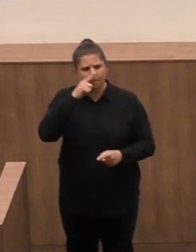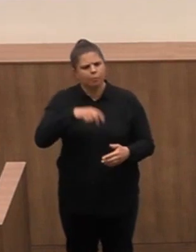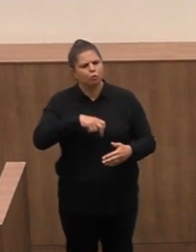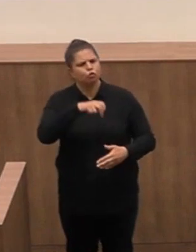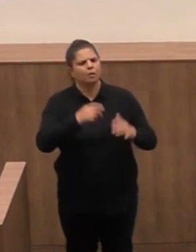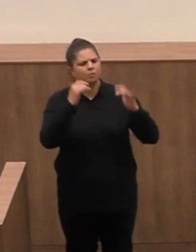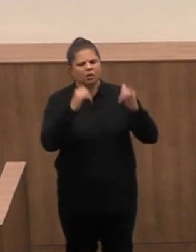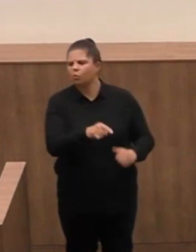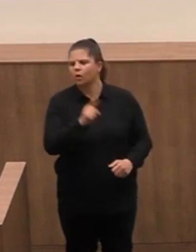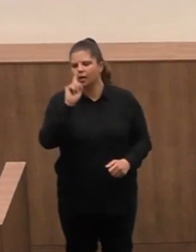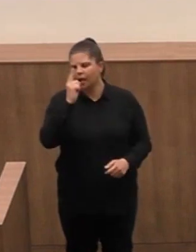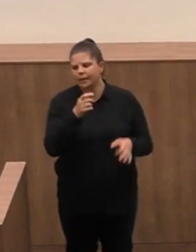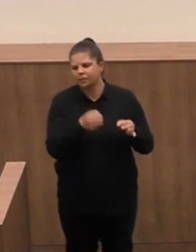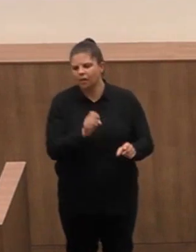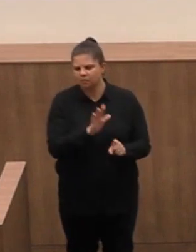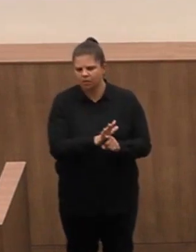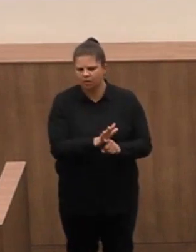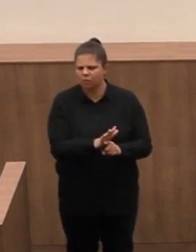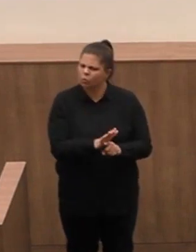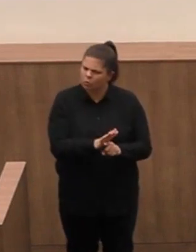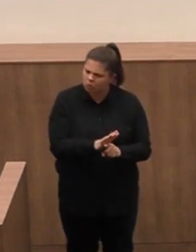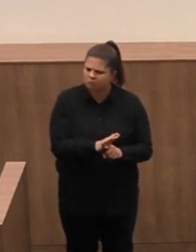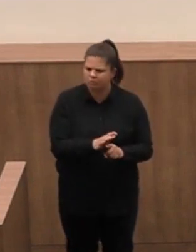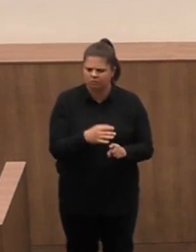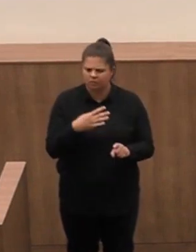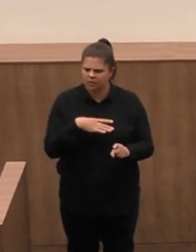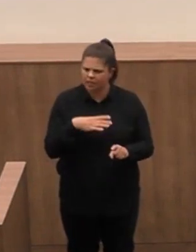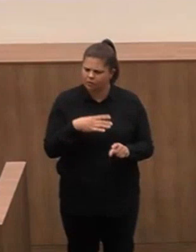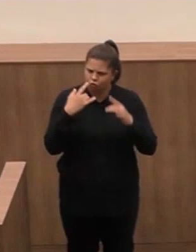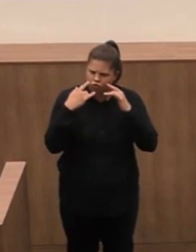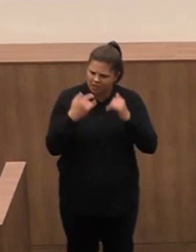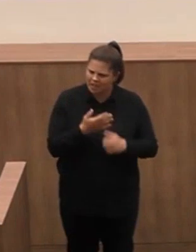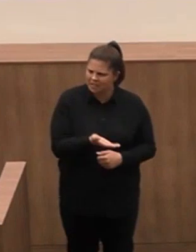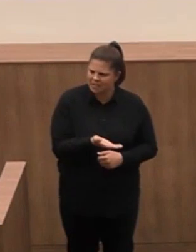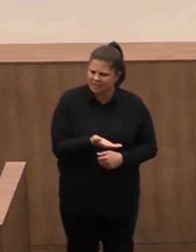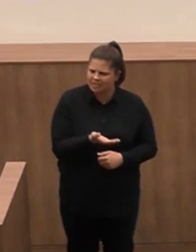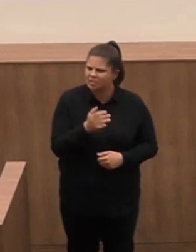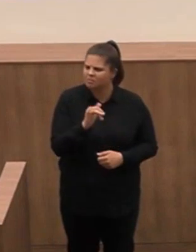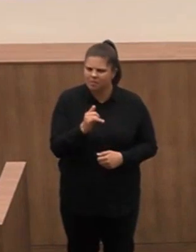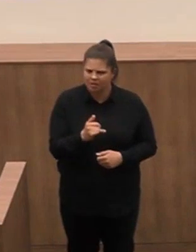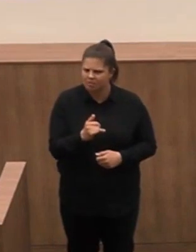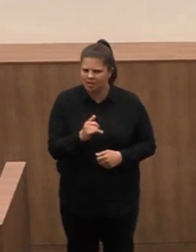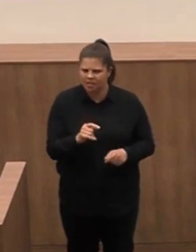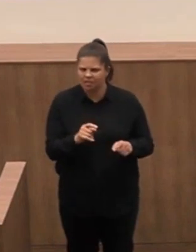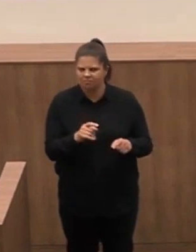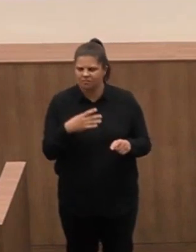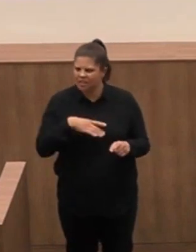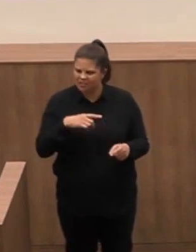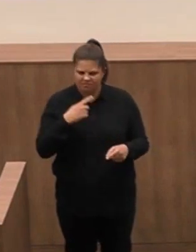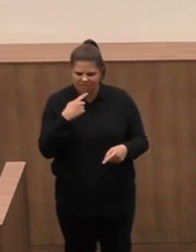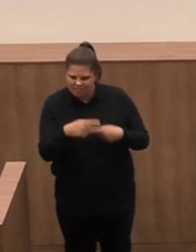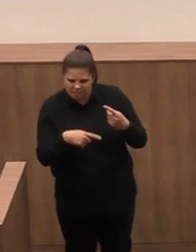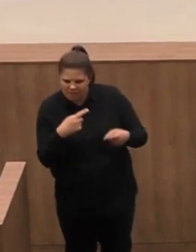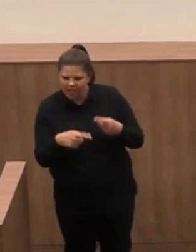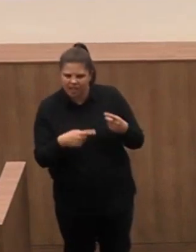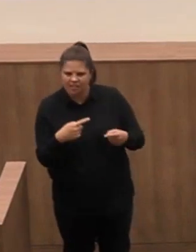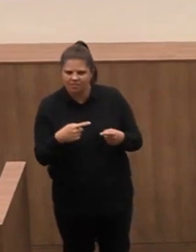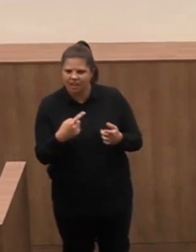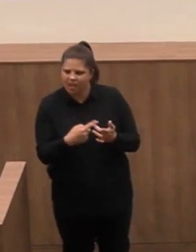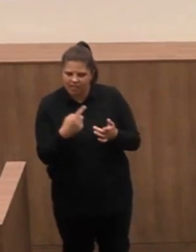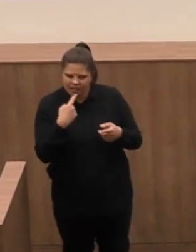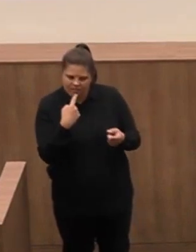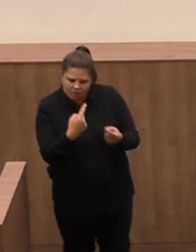quickly that they can't make a decision about something, but it may be because they haven't been given all the information that they need, or in a way that